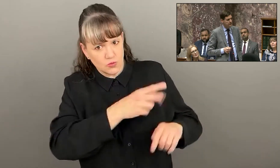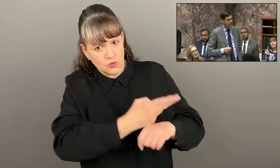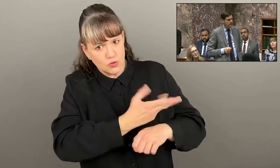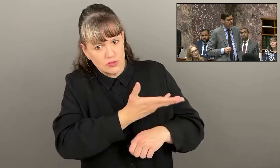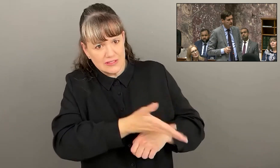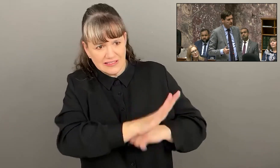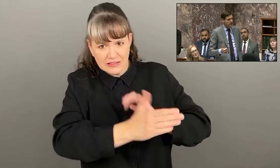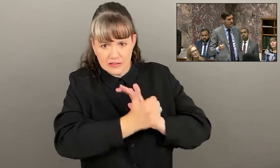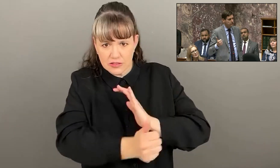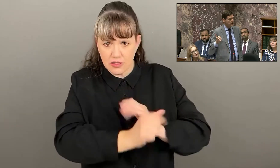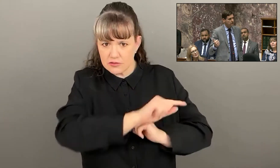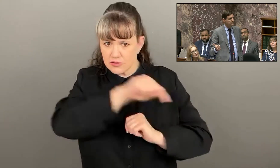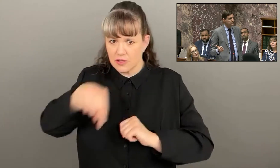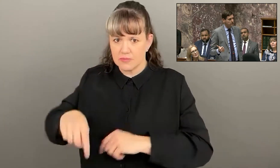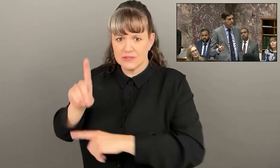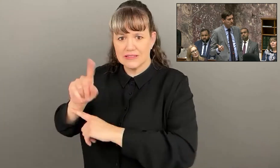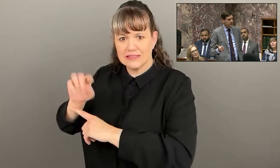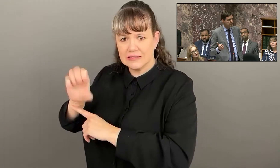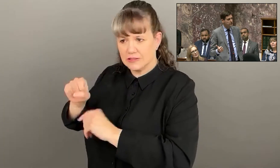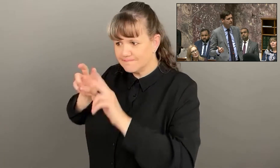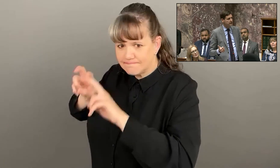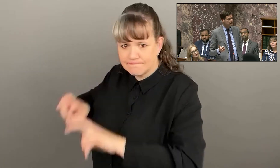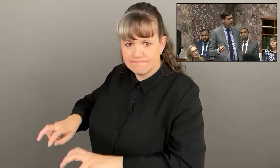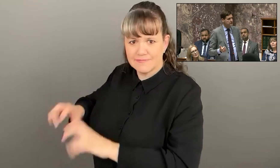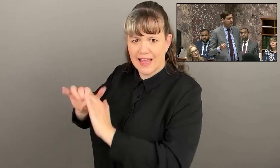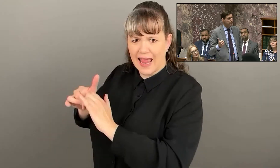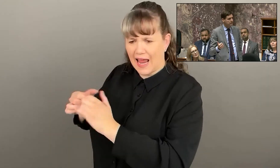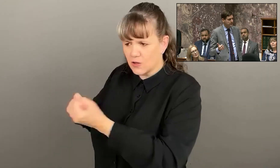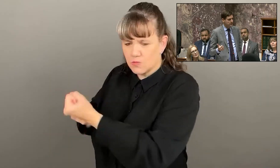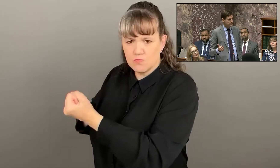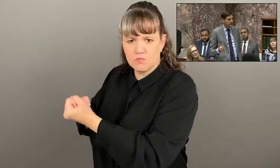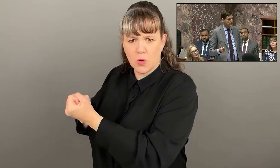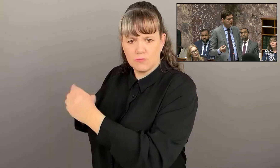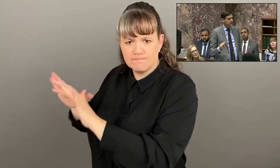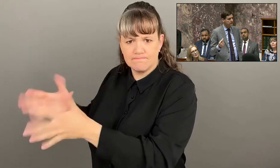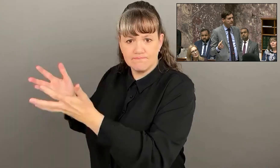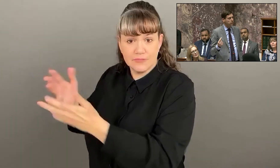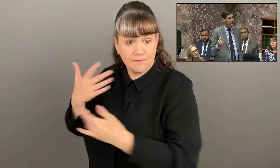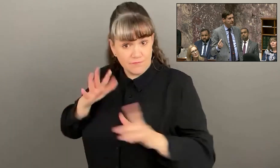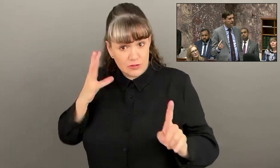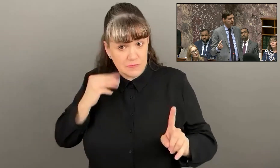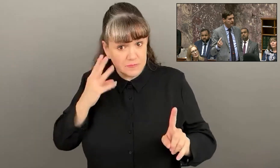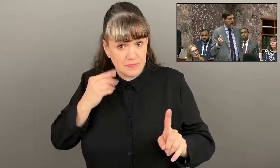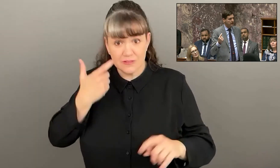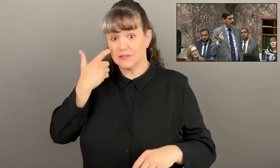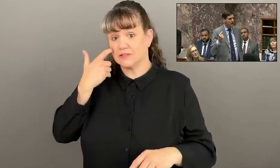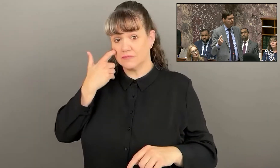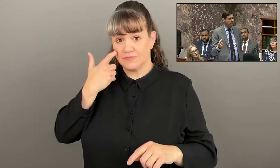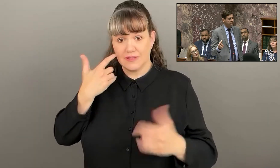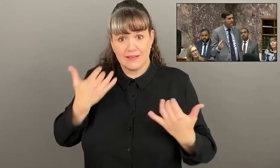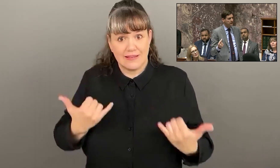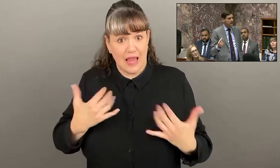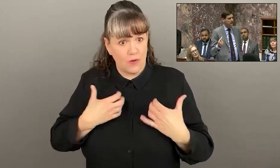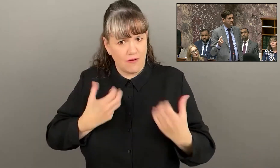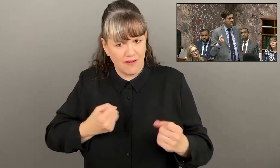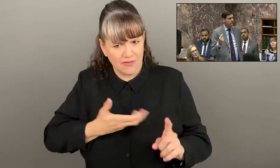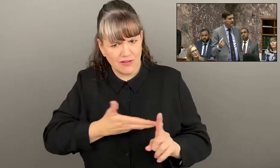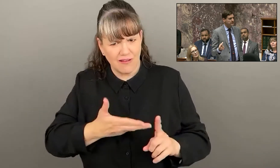supports for people. He struggled with his own addiction and recovery. He's got empathy. He's literally working out